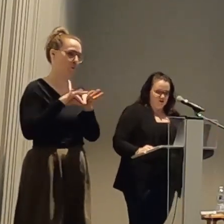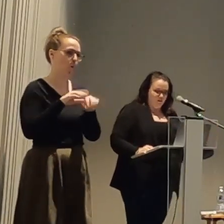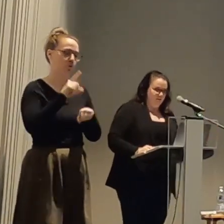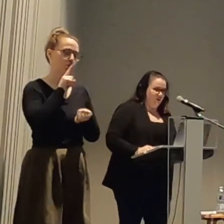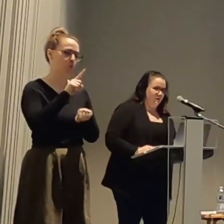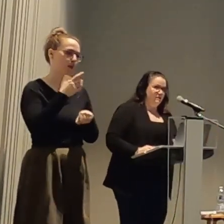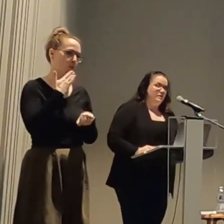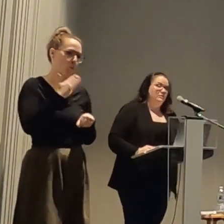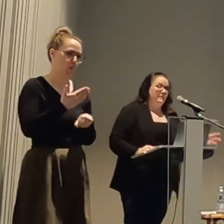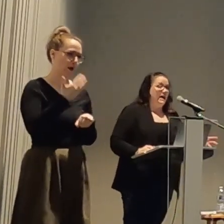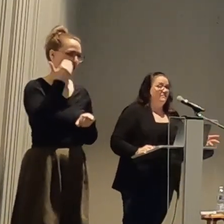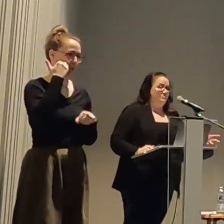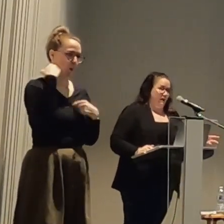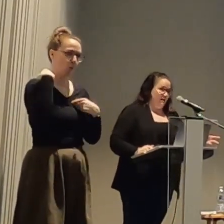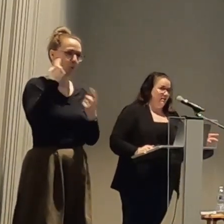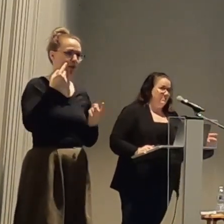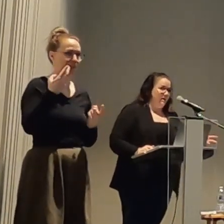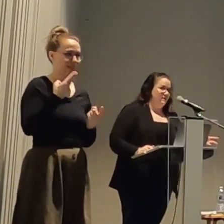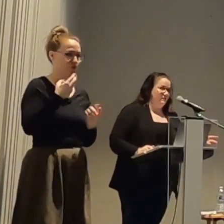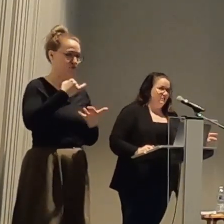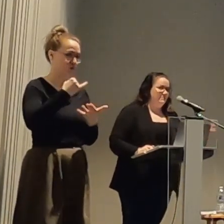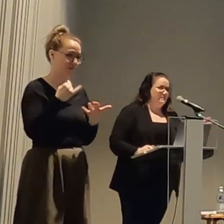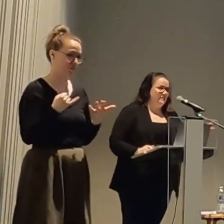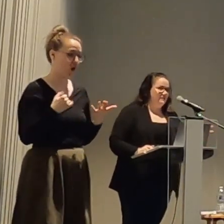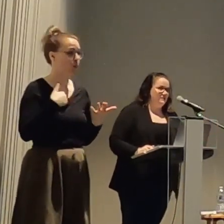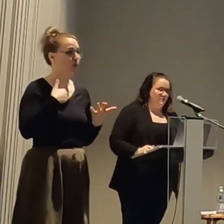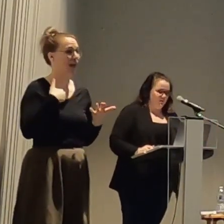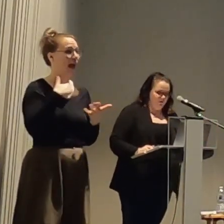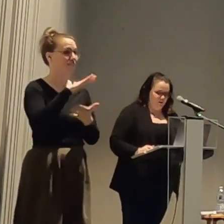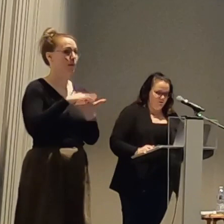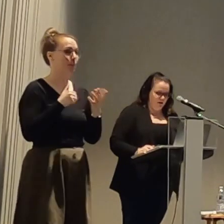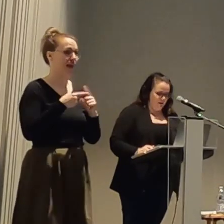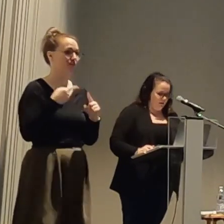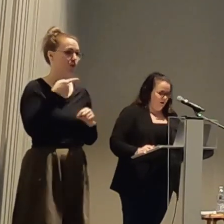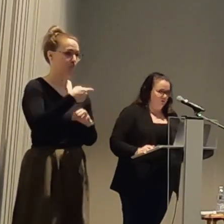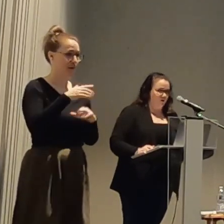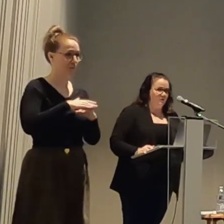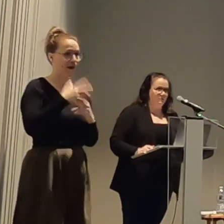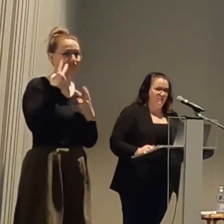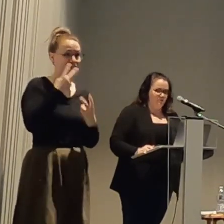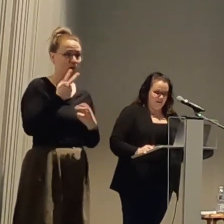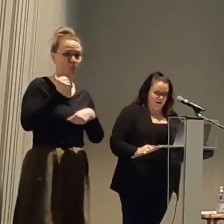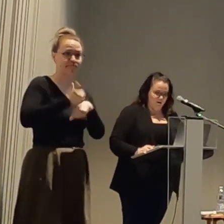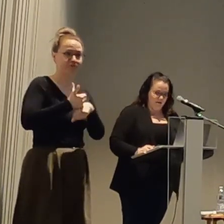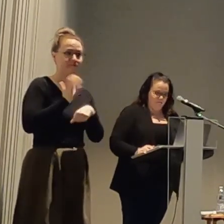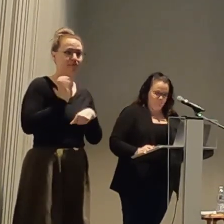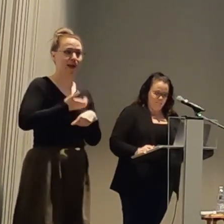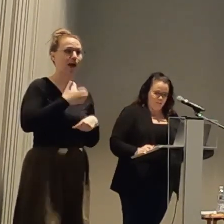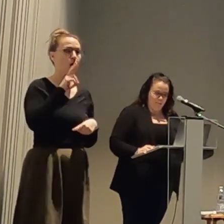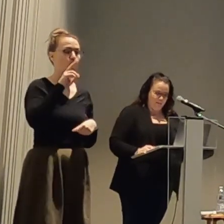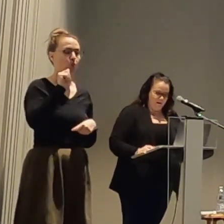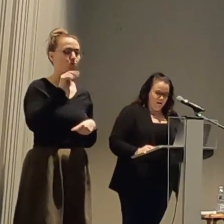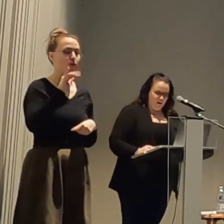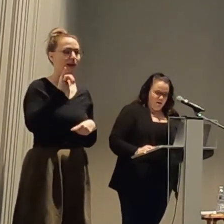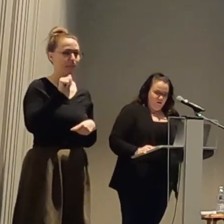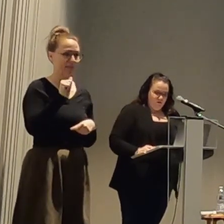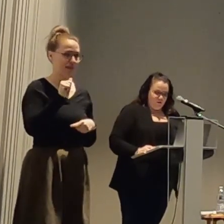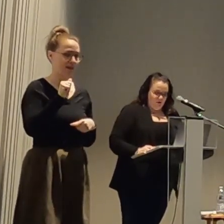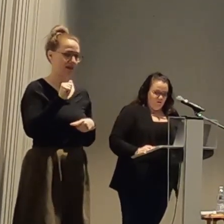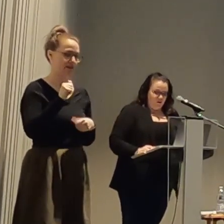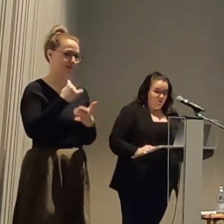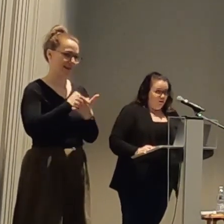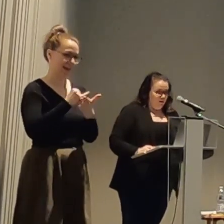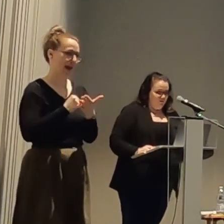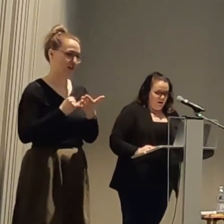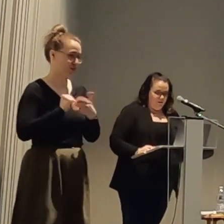in the history of art. We have a painting by Henri Matisse on view in our Arabia Gallery.